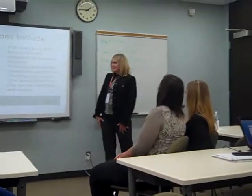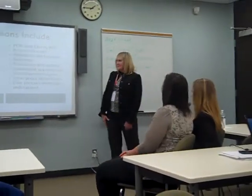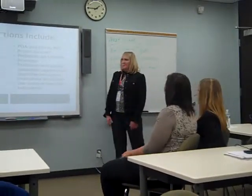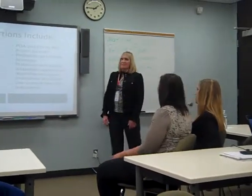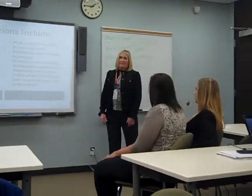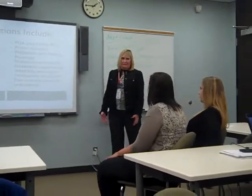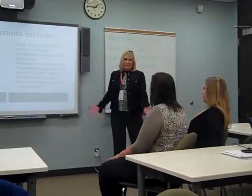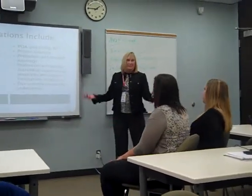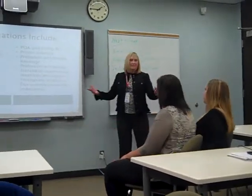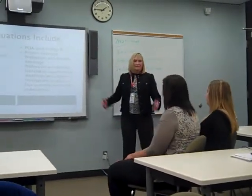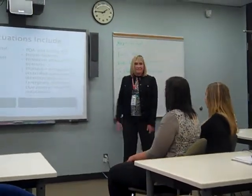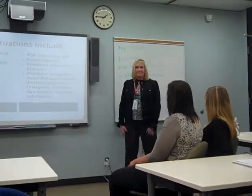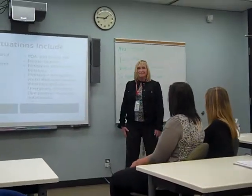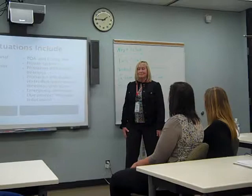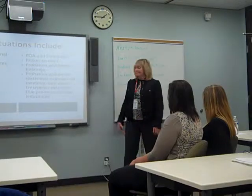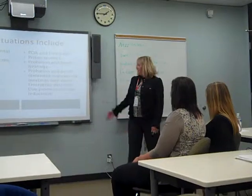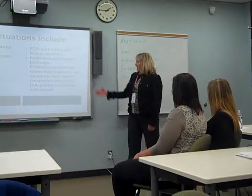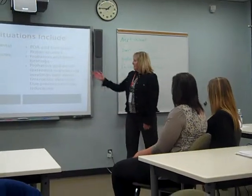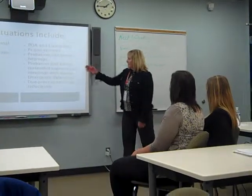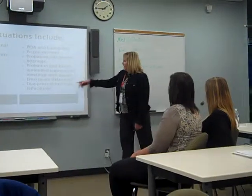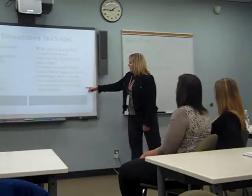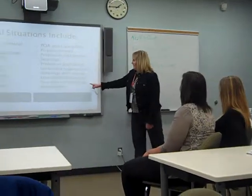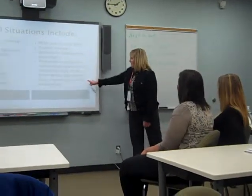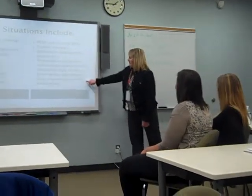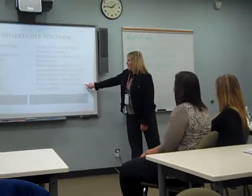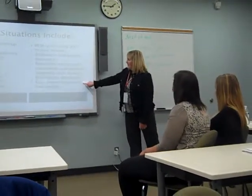Or they'll arrest the kid if he's under the age of